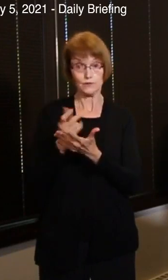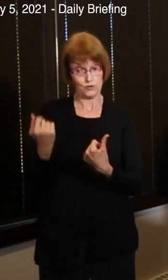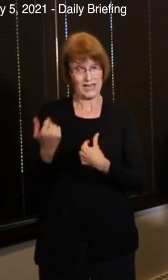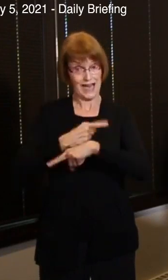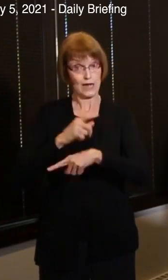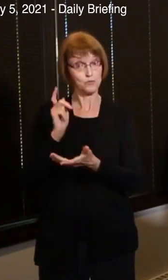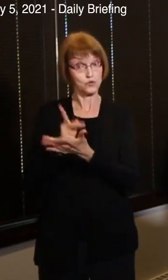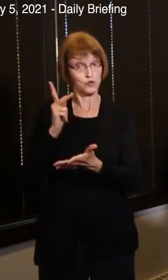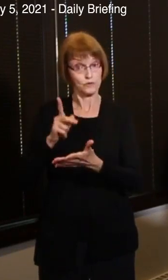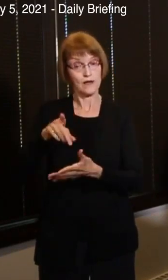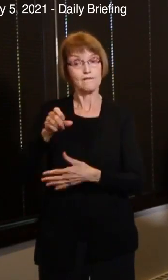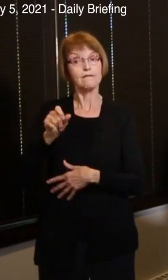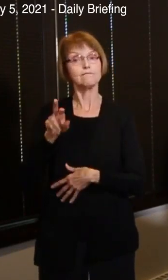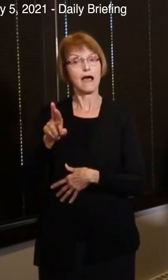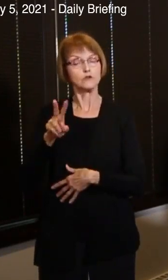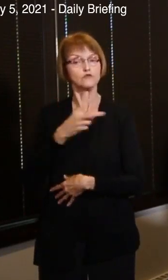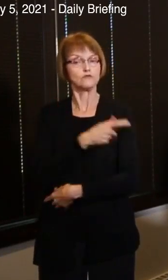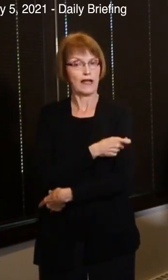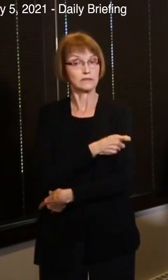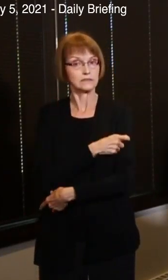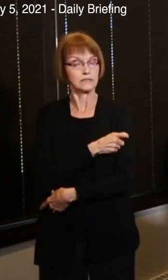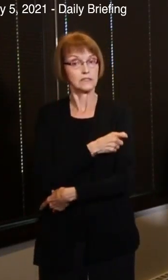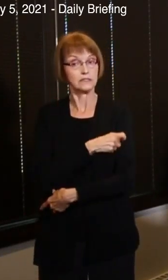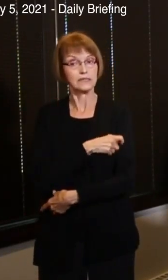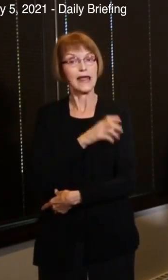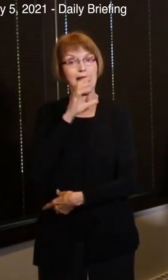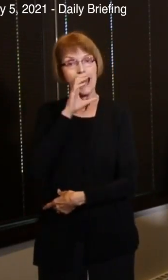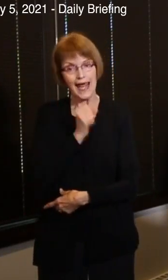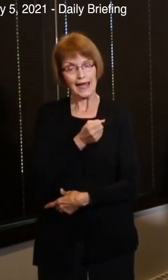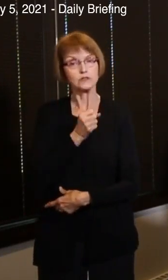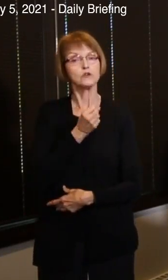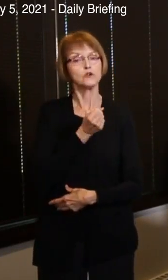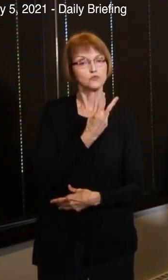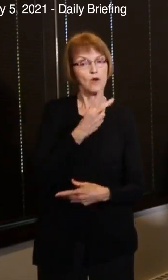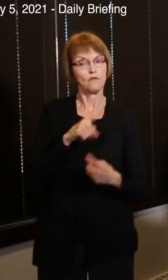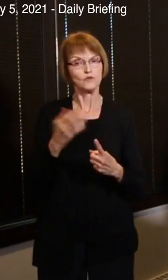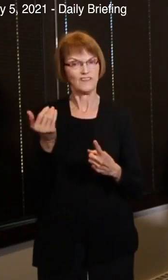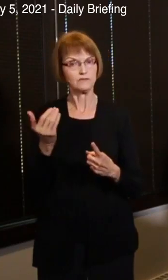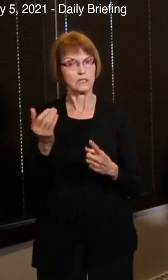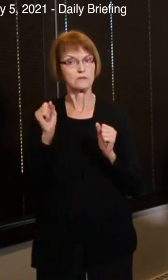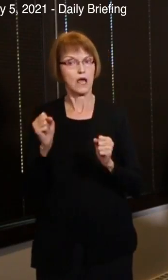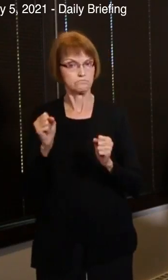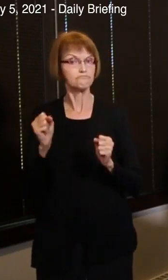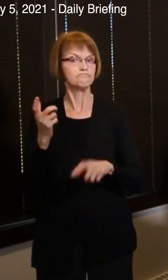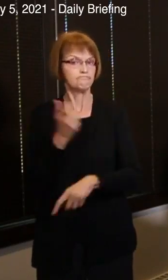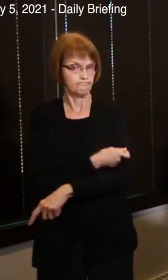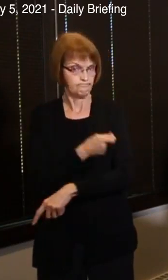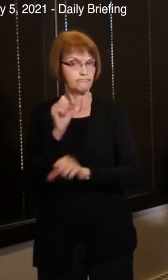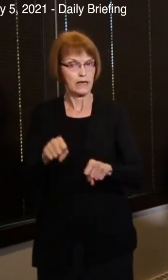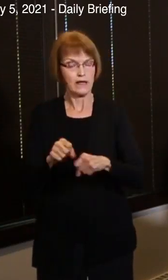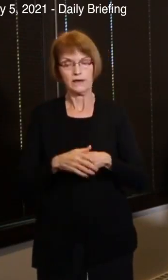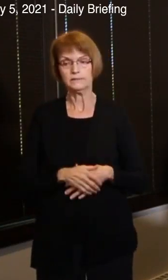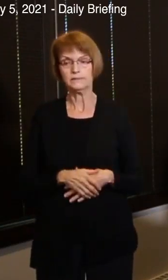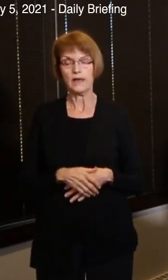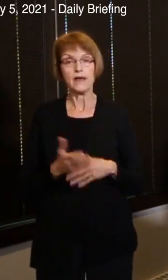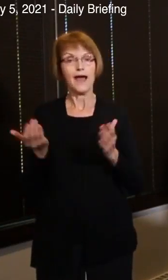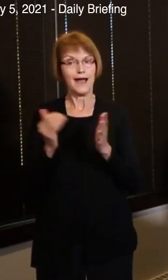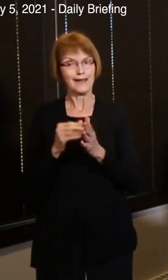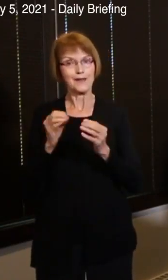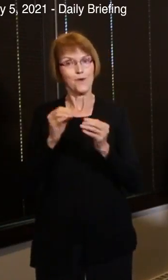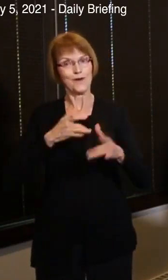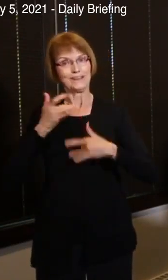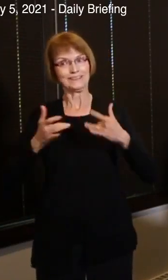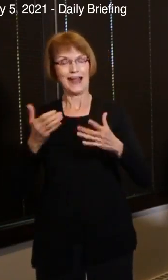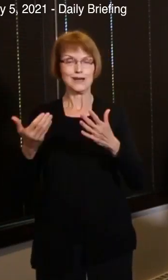today, the Pfizer vaccine for persons 12 to 15 years old. And this is, again, just more exciting